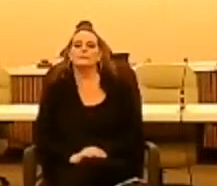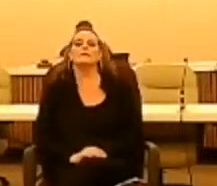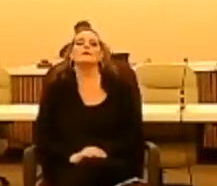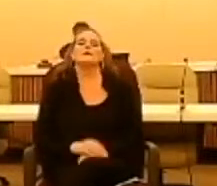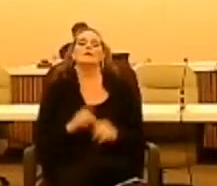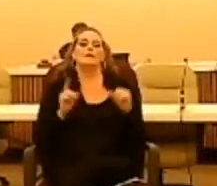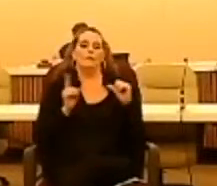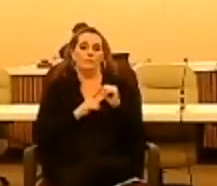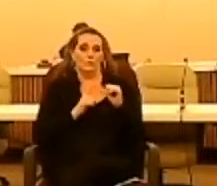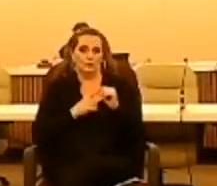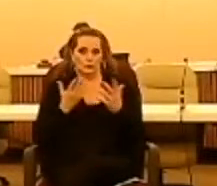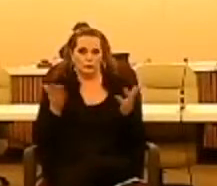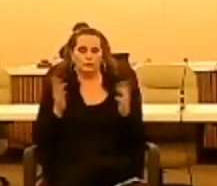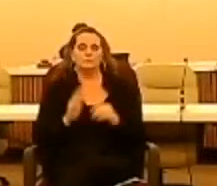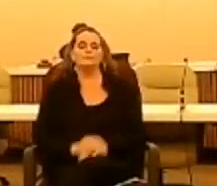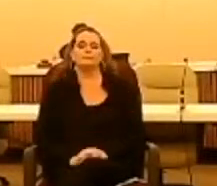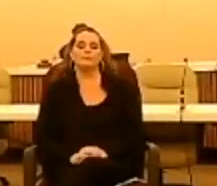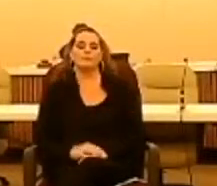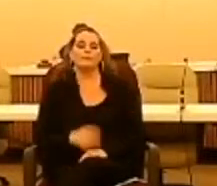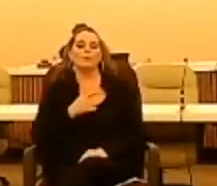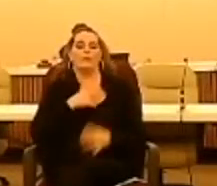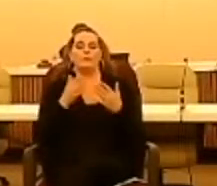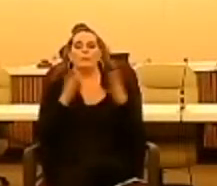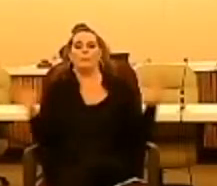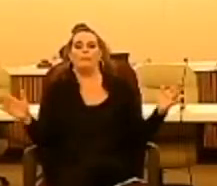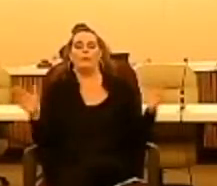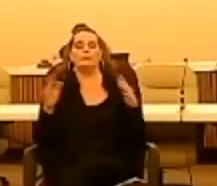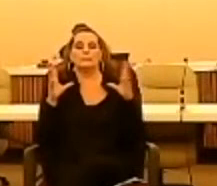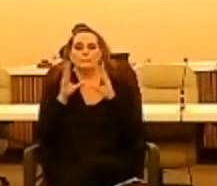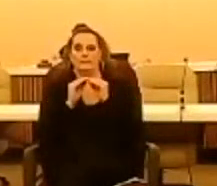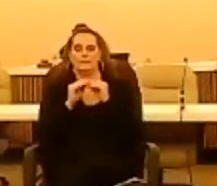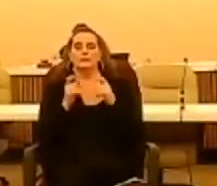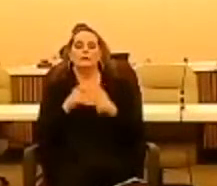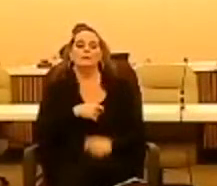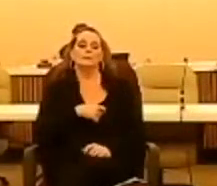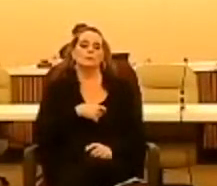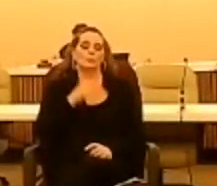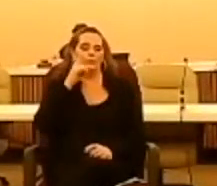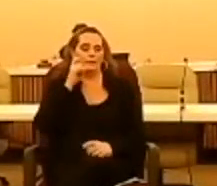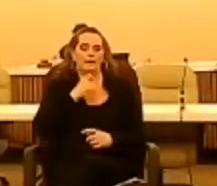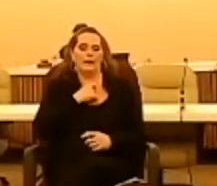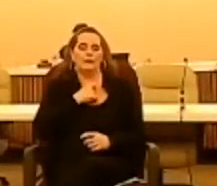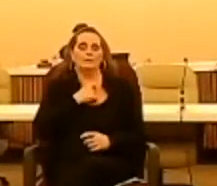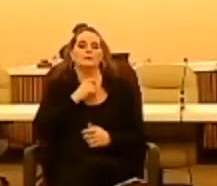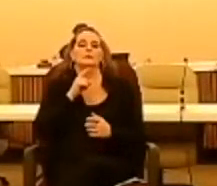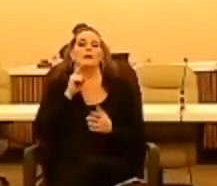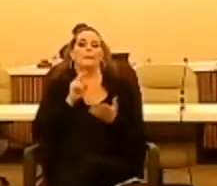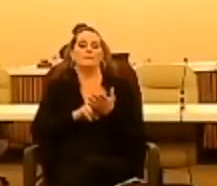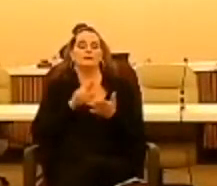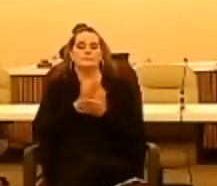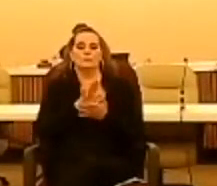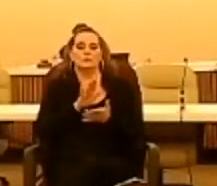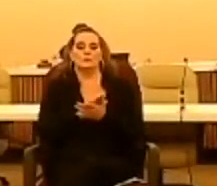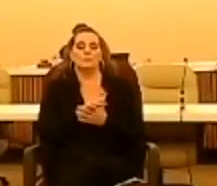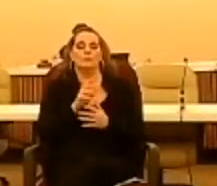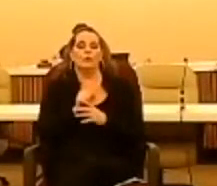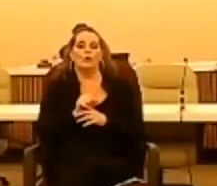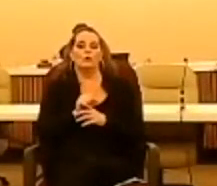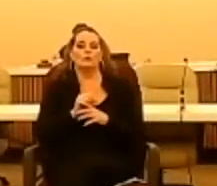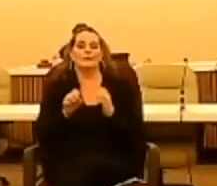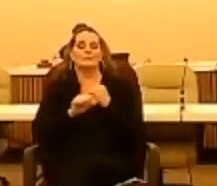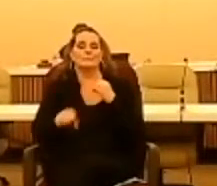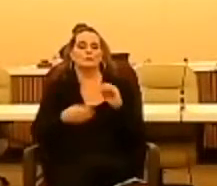First up, we have a public hearing to consider a petition for the establishment of extension